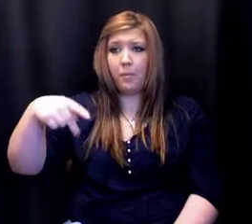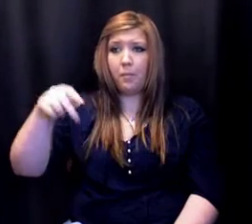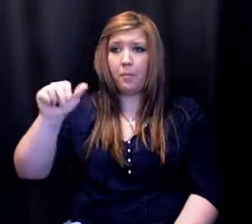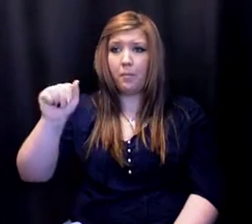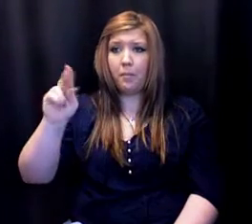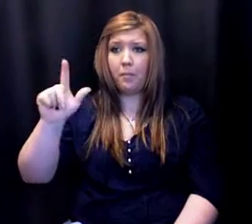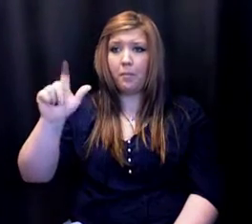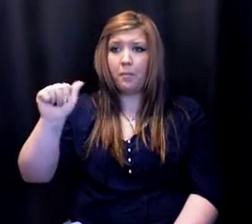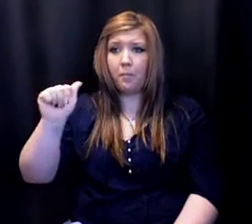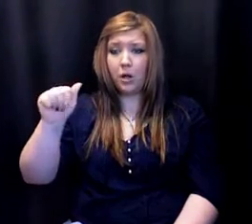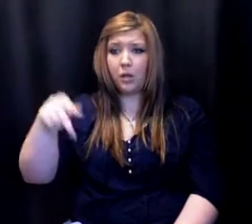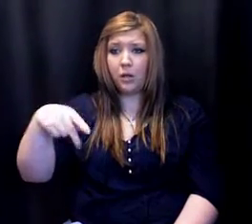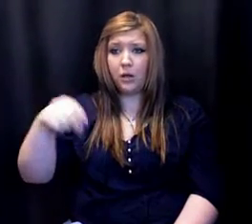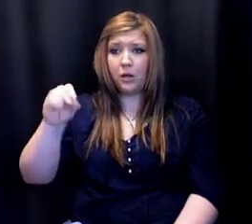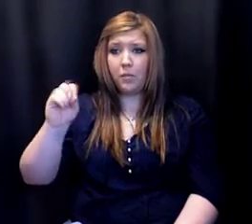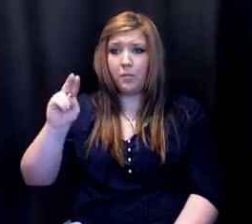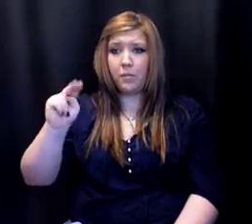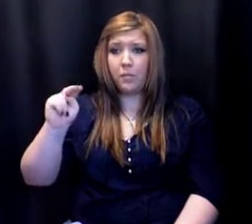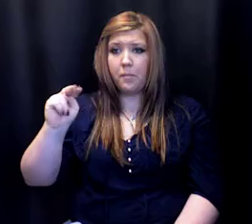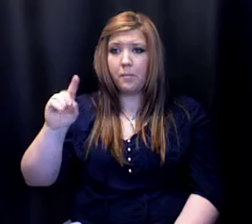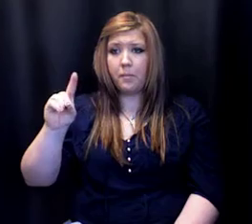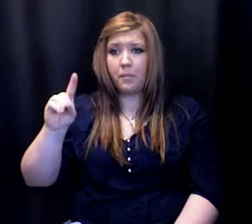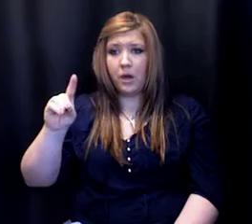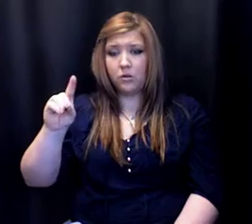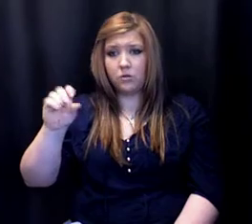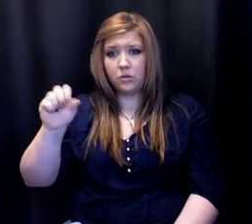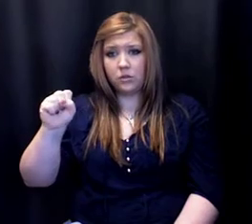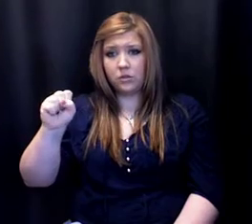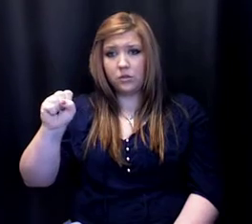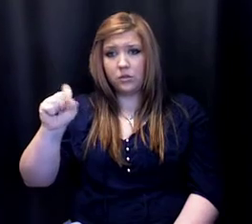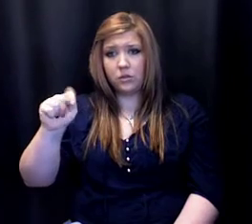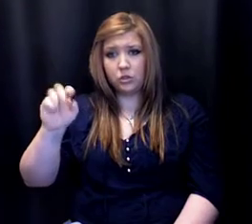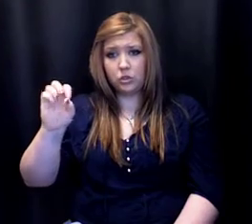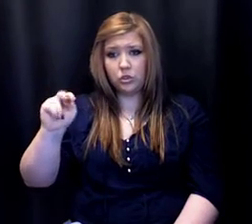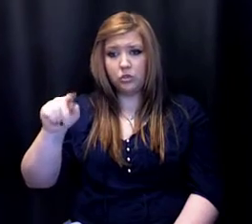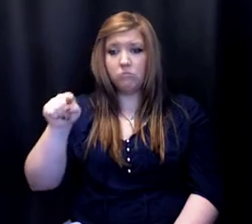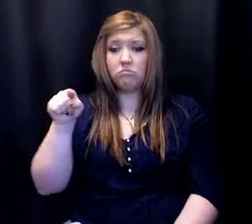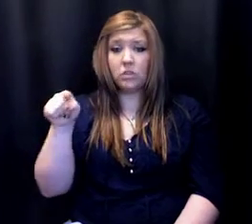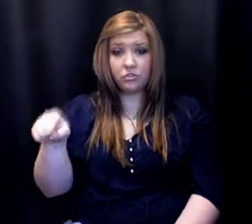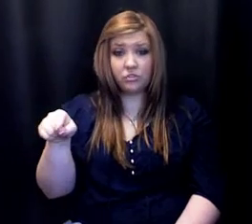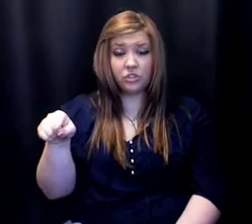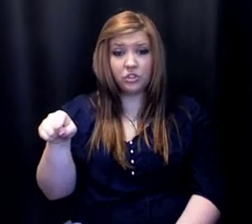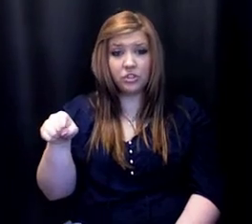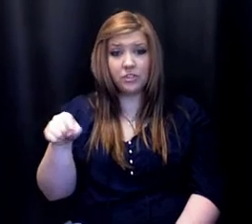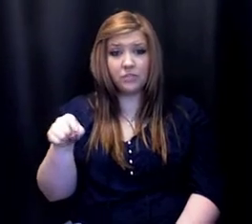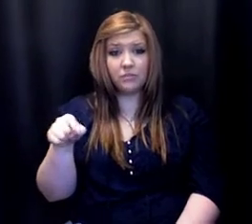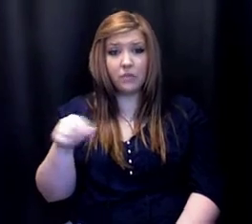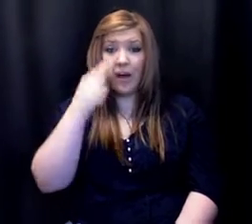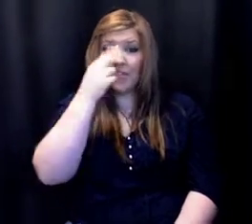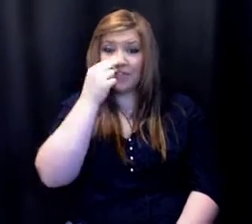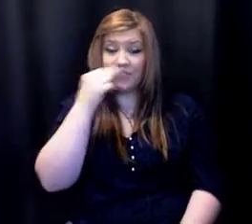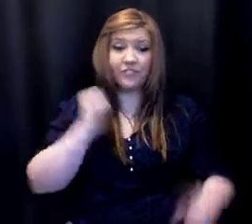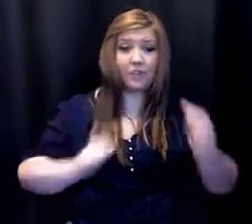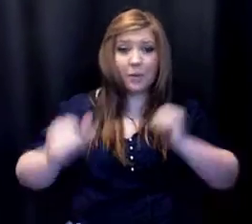Paula Poundstone is a comedian, and she does a weekend radio show on